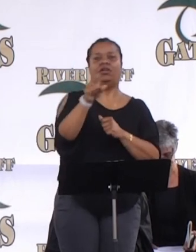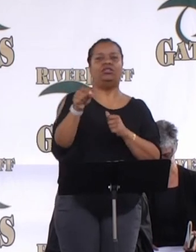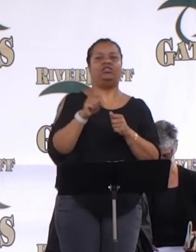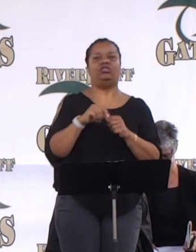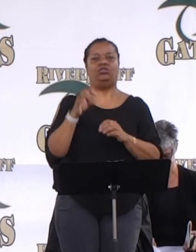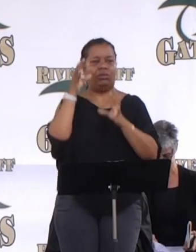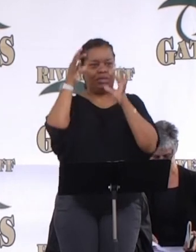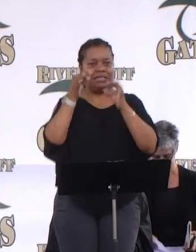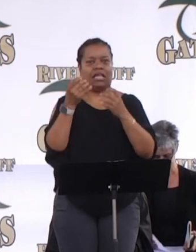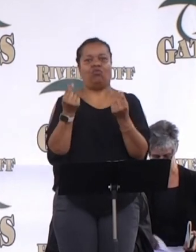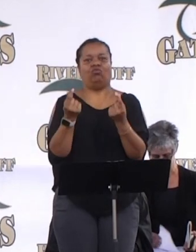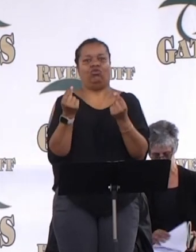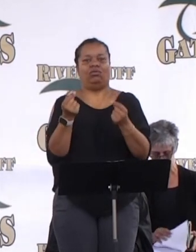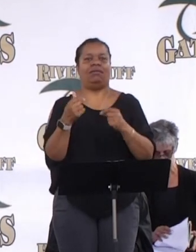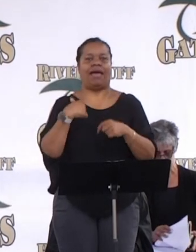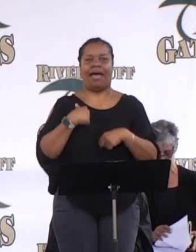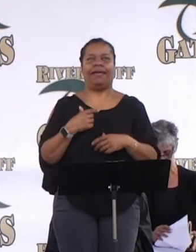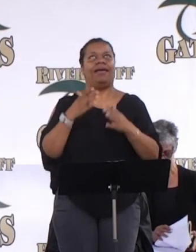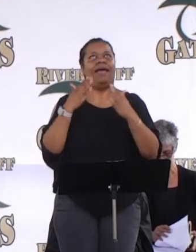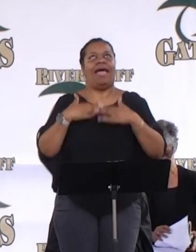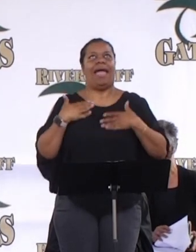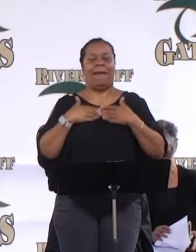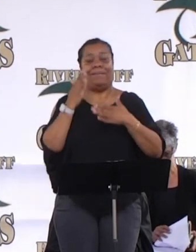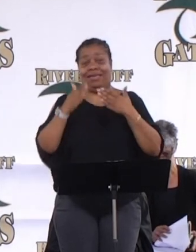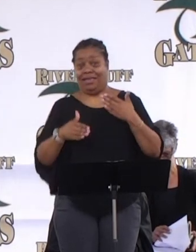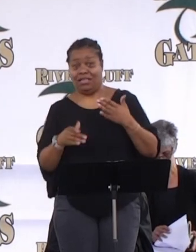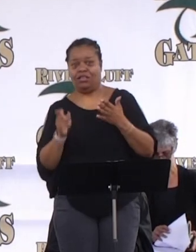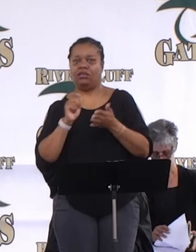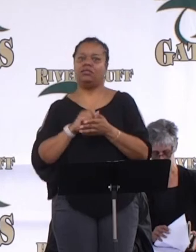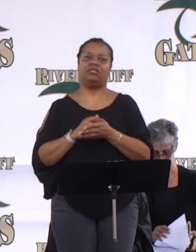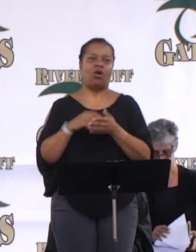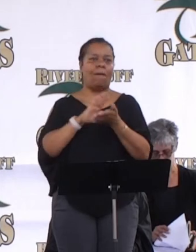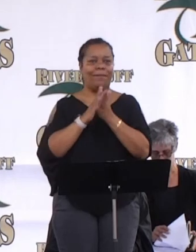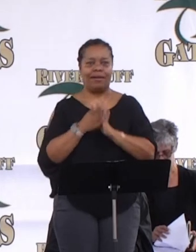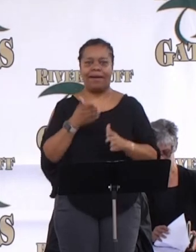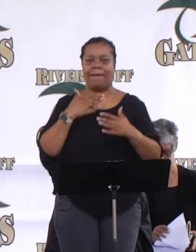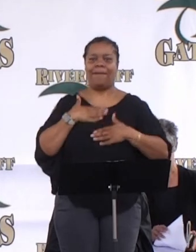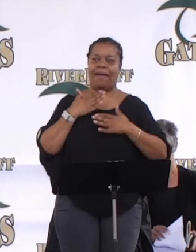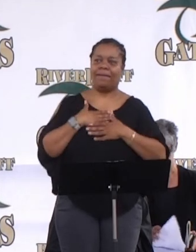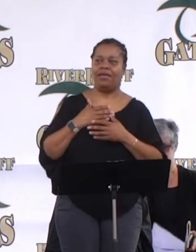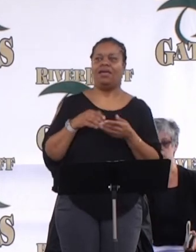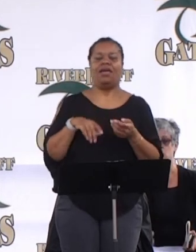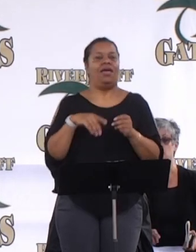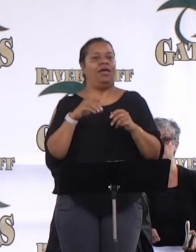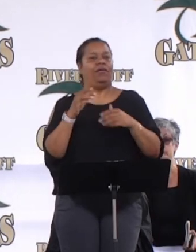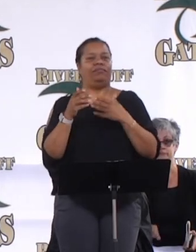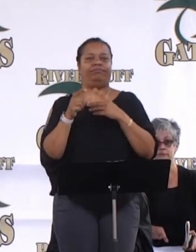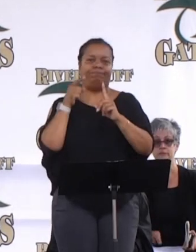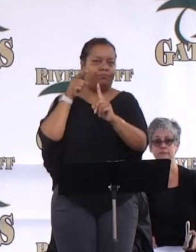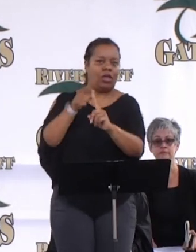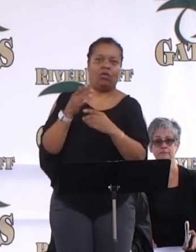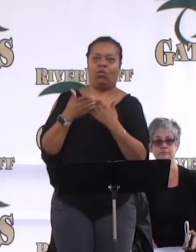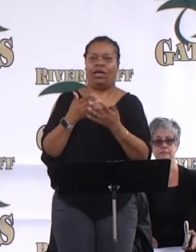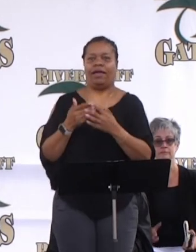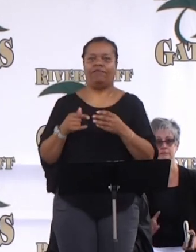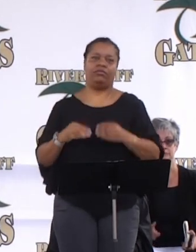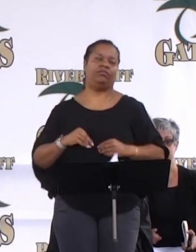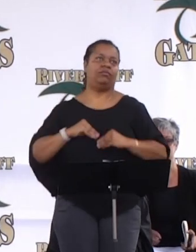stand books without happy endings. So write a happy ending. Write a chapter that will fulfill your heart, keep you safe, and keep you